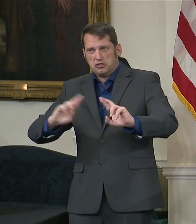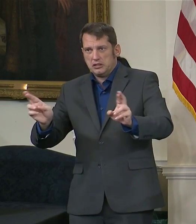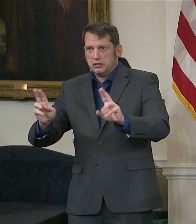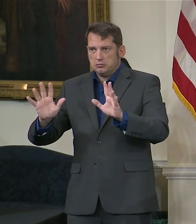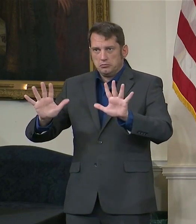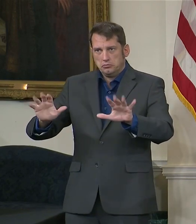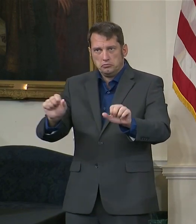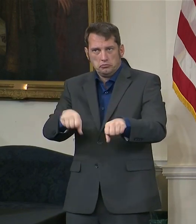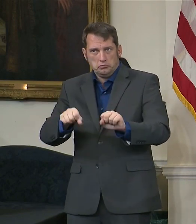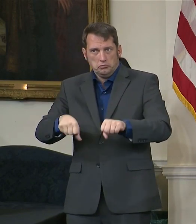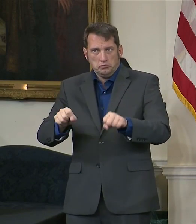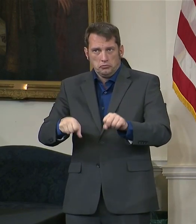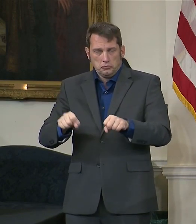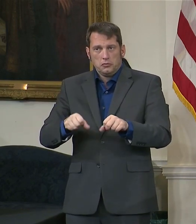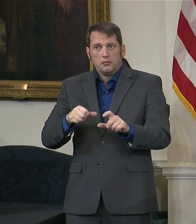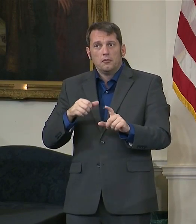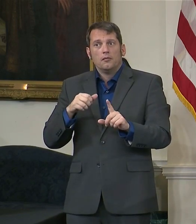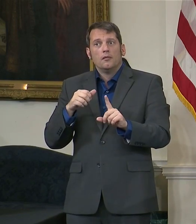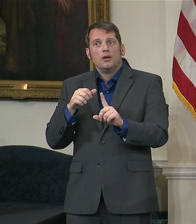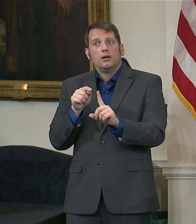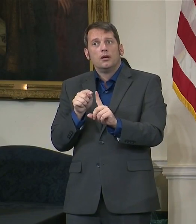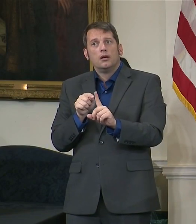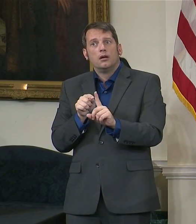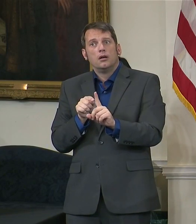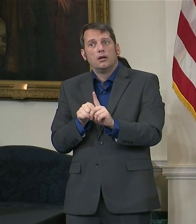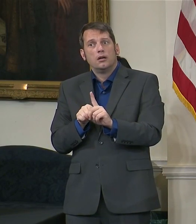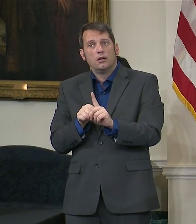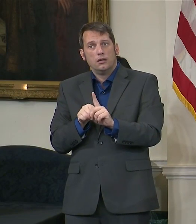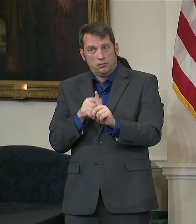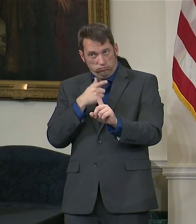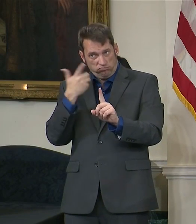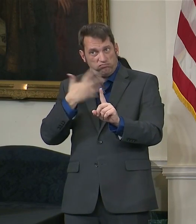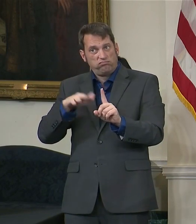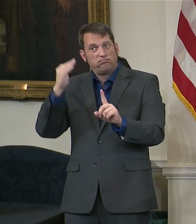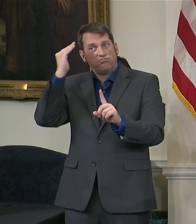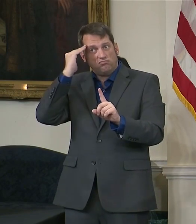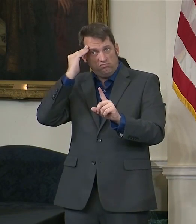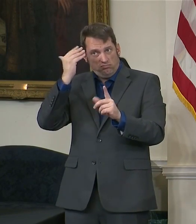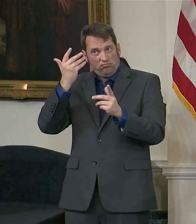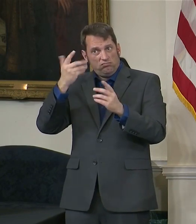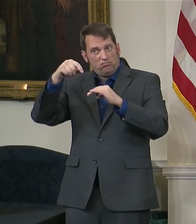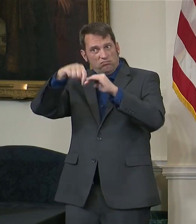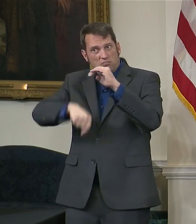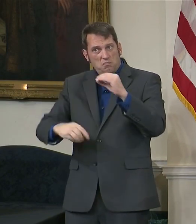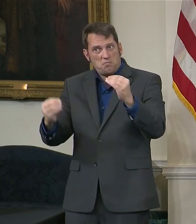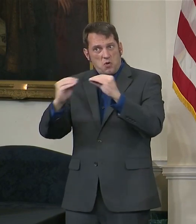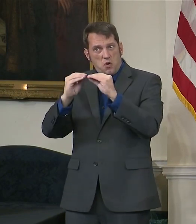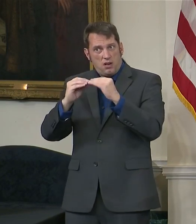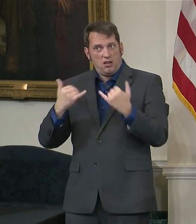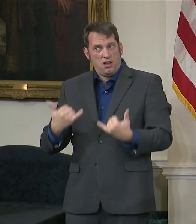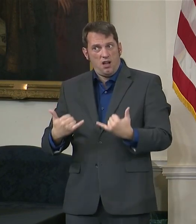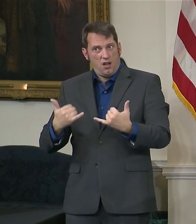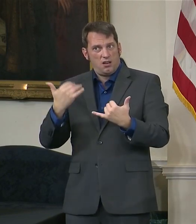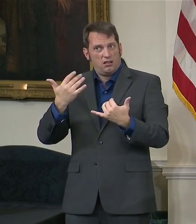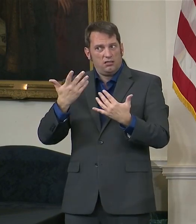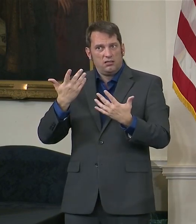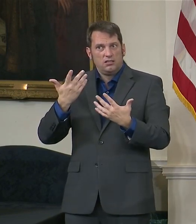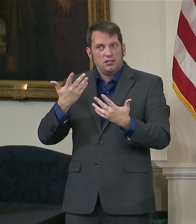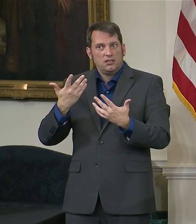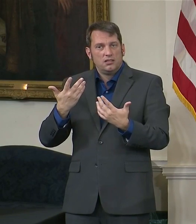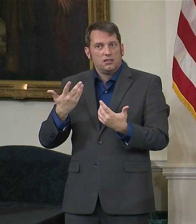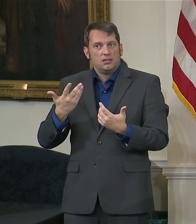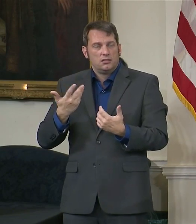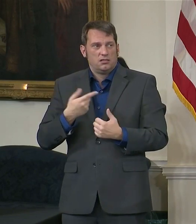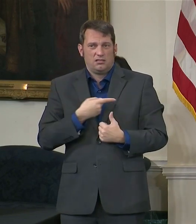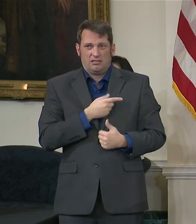more do the hospitals, how much more do your care providers know about this disease now? What can you tell people Well, about? maybe I can have, you want to take that one? I'm going to